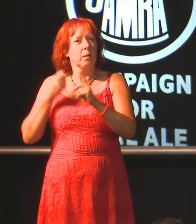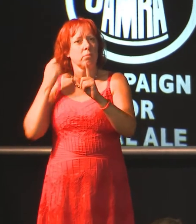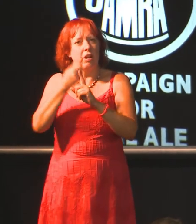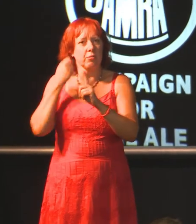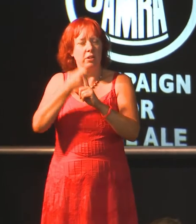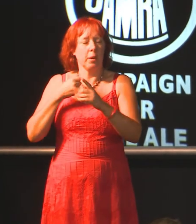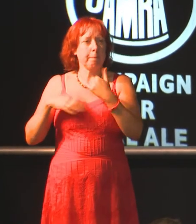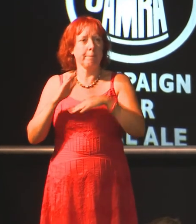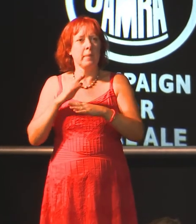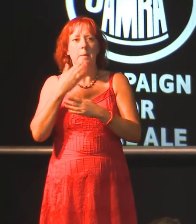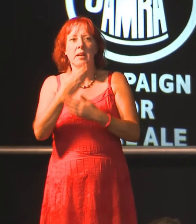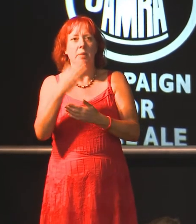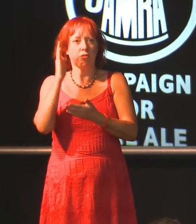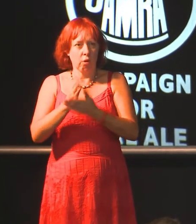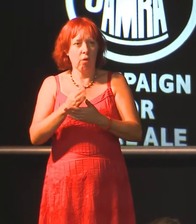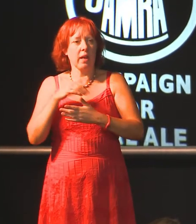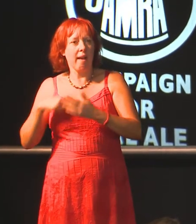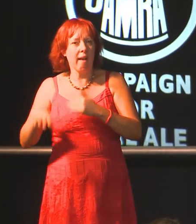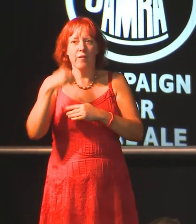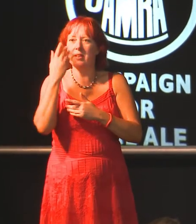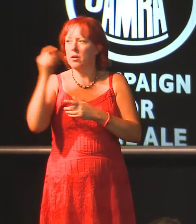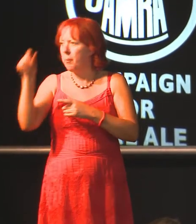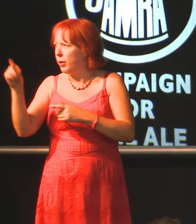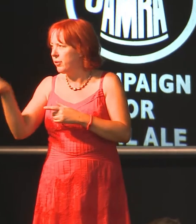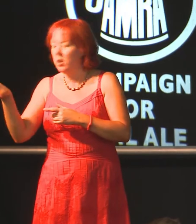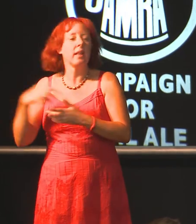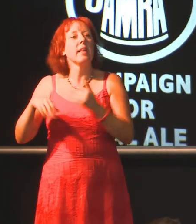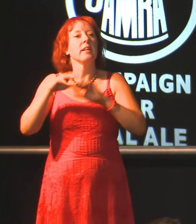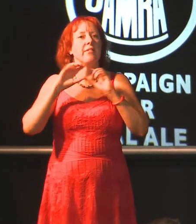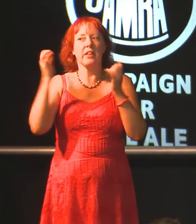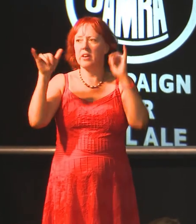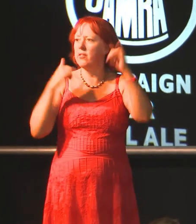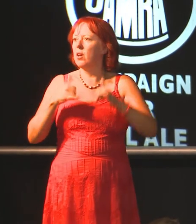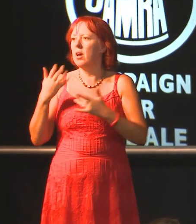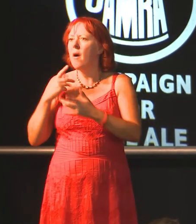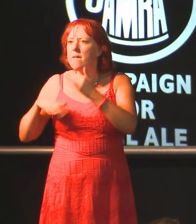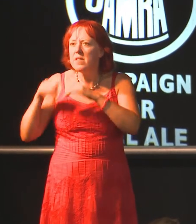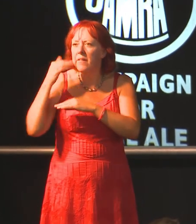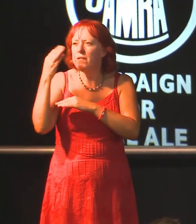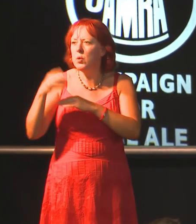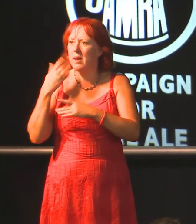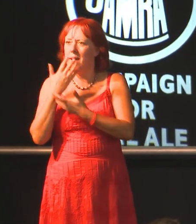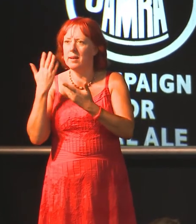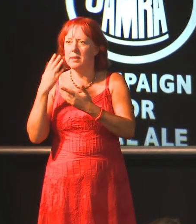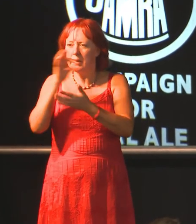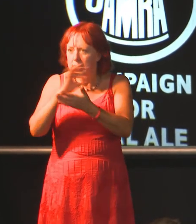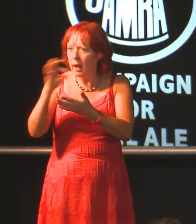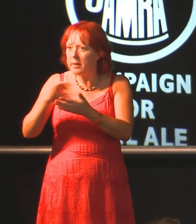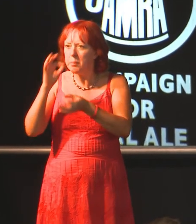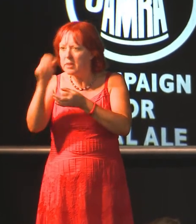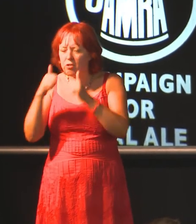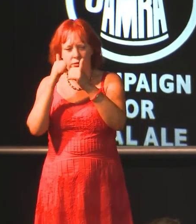will change. So please make sure that every single person in this festival over these few days signs that